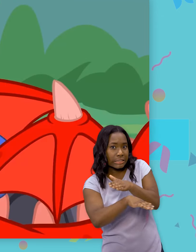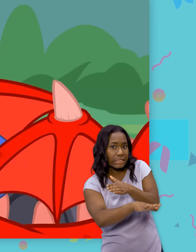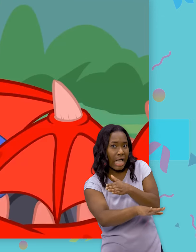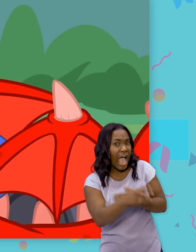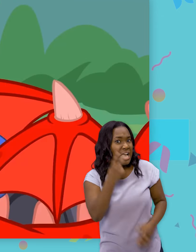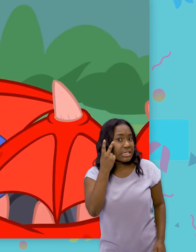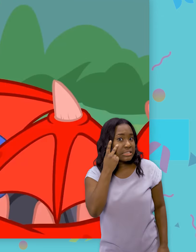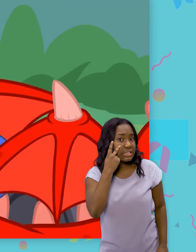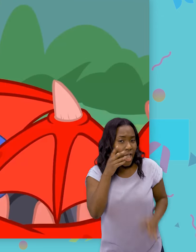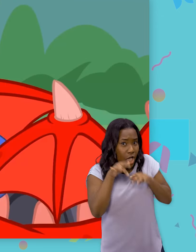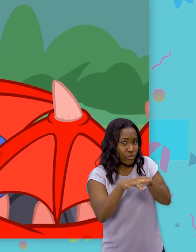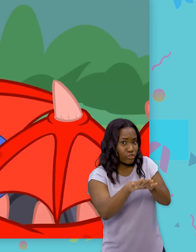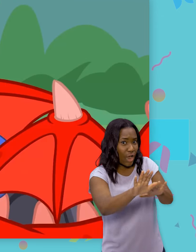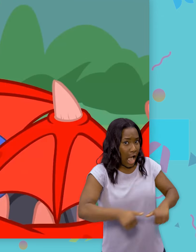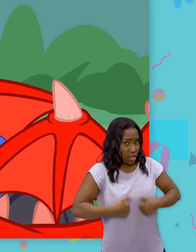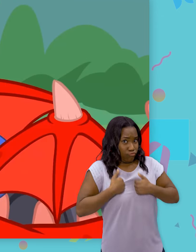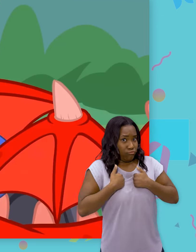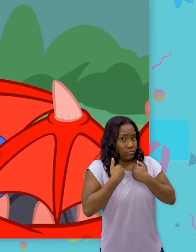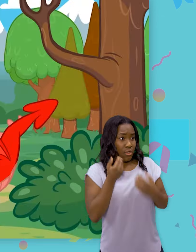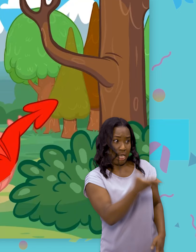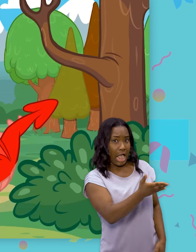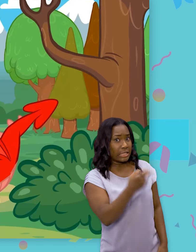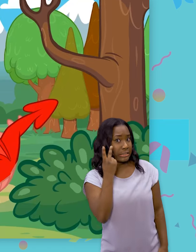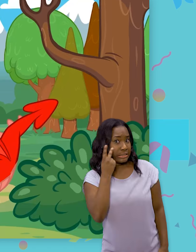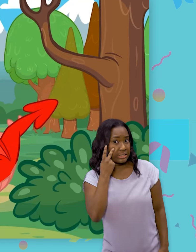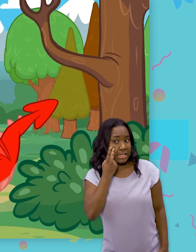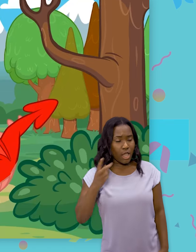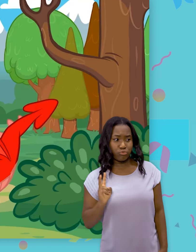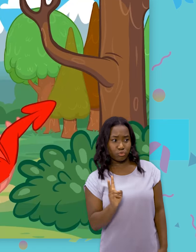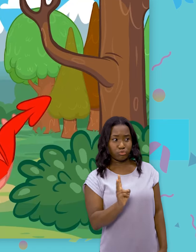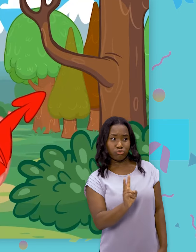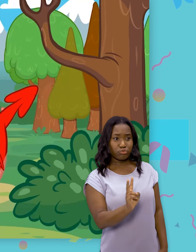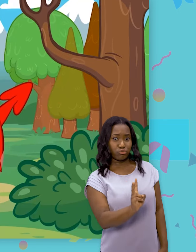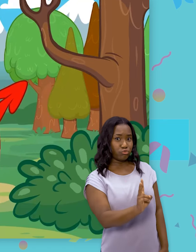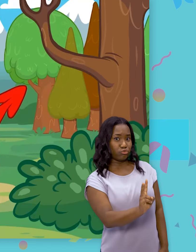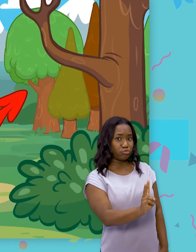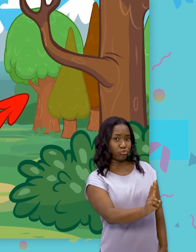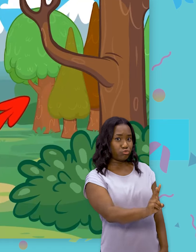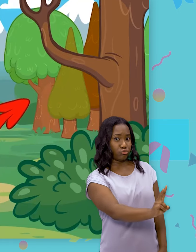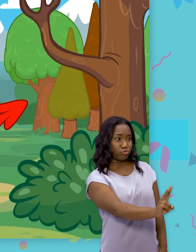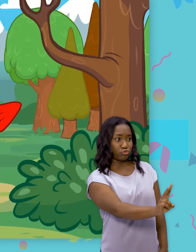And see if a dragon really lives in there.